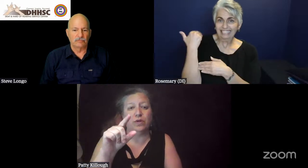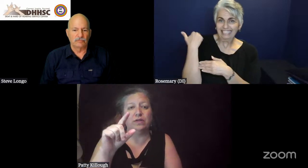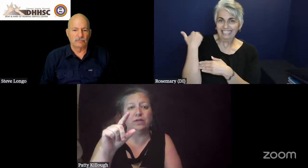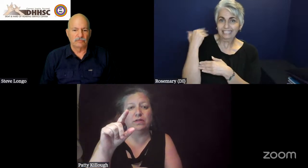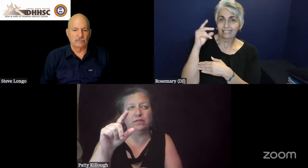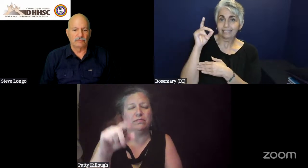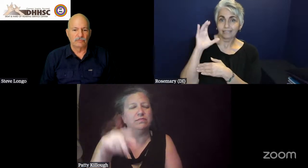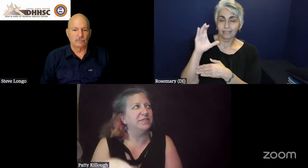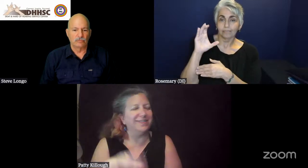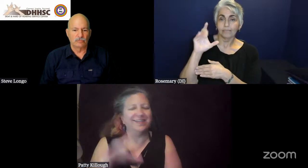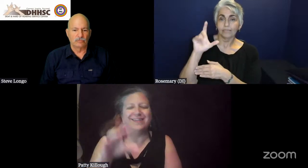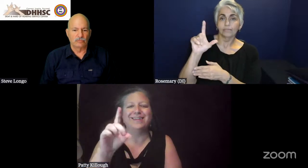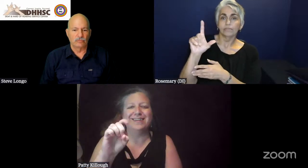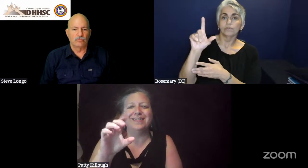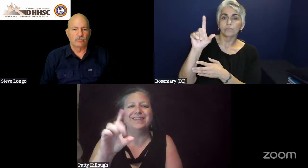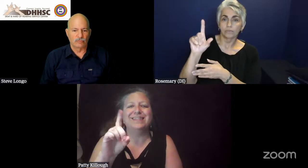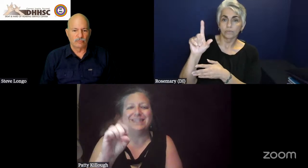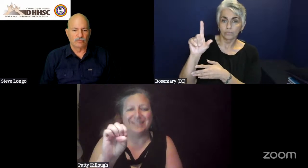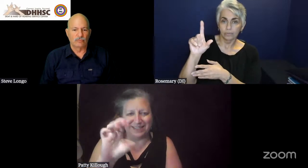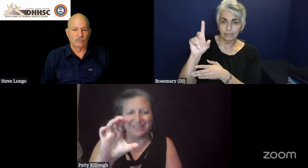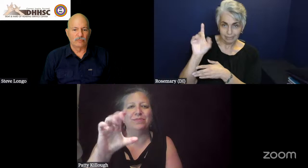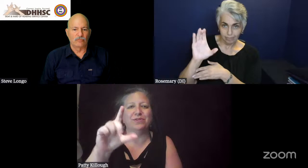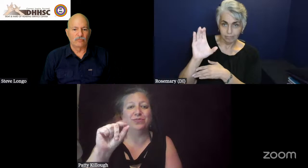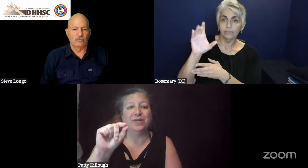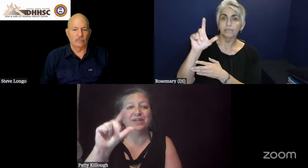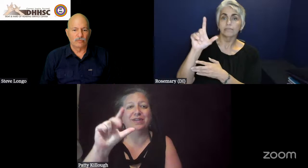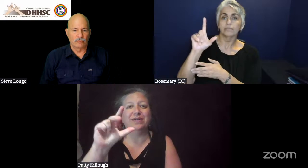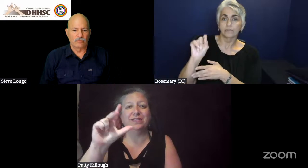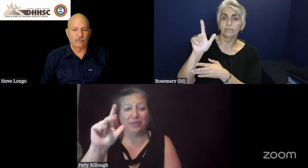We noticed in the December